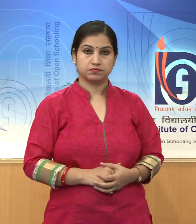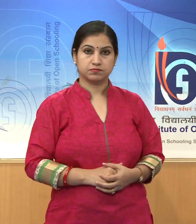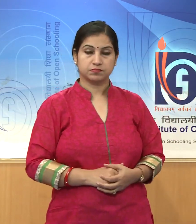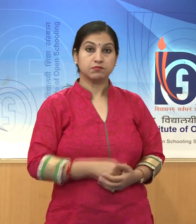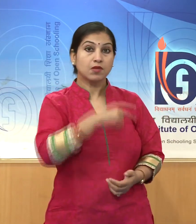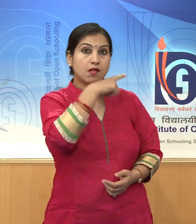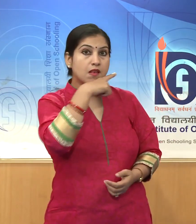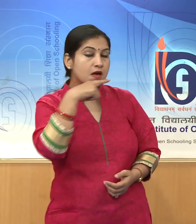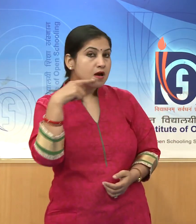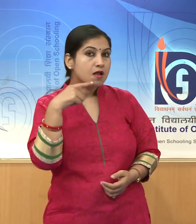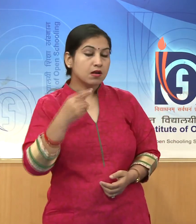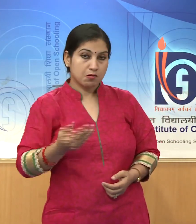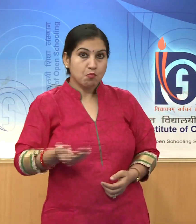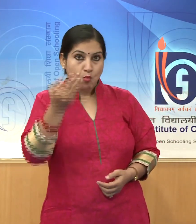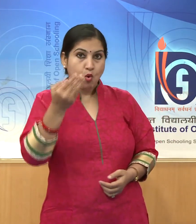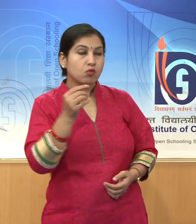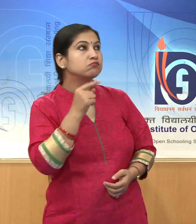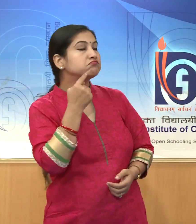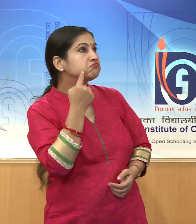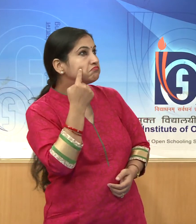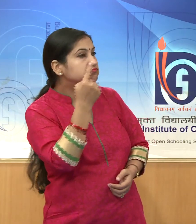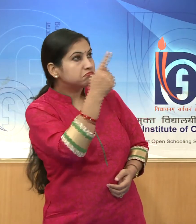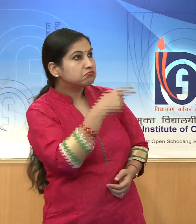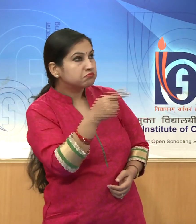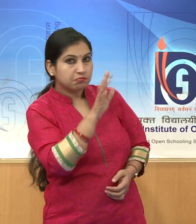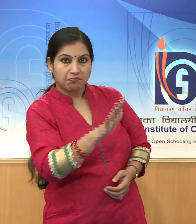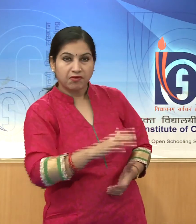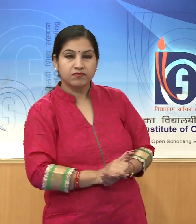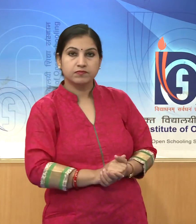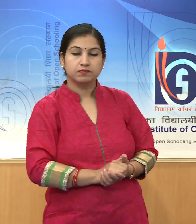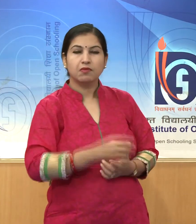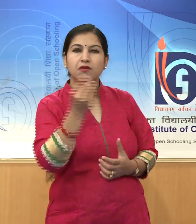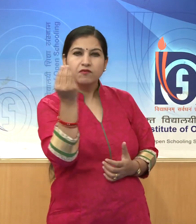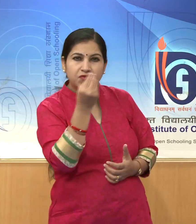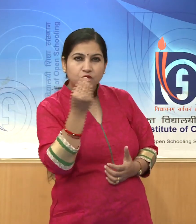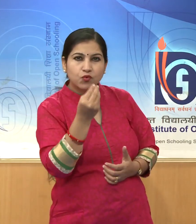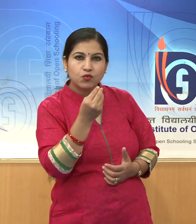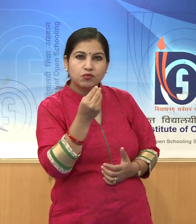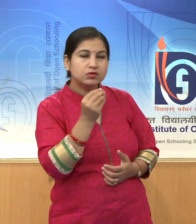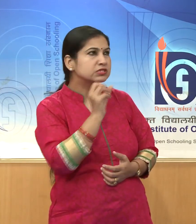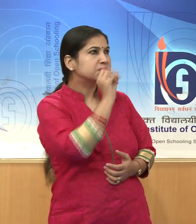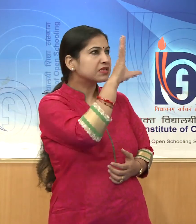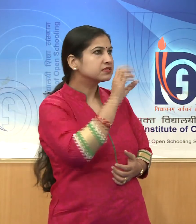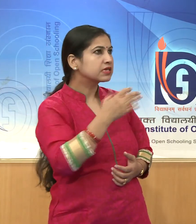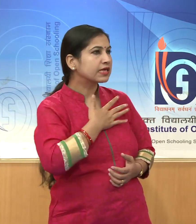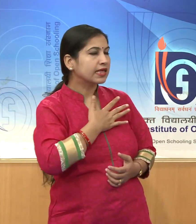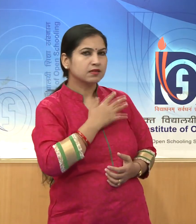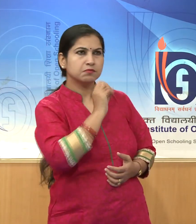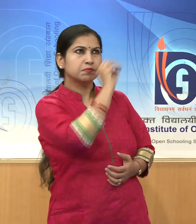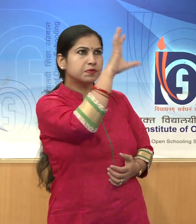Red is the predominant color here, with few splashes of green here